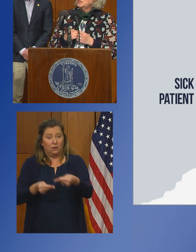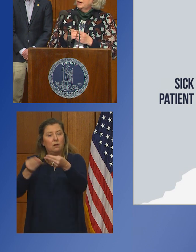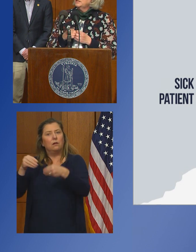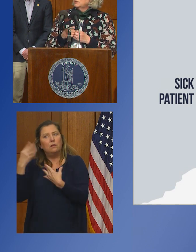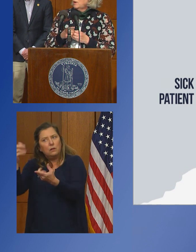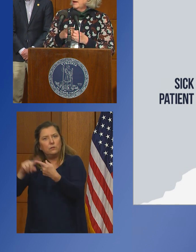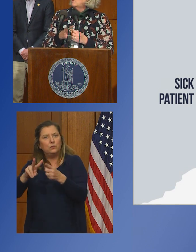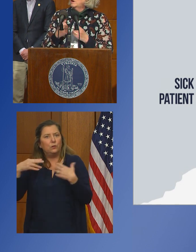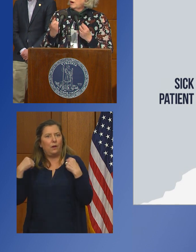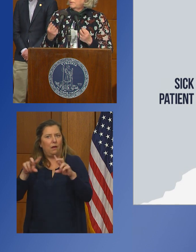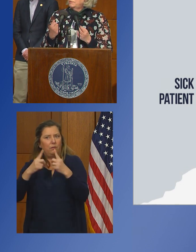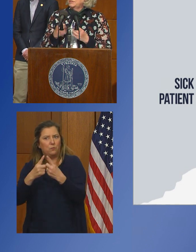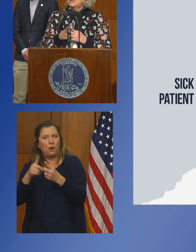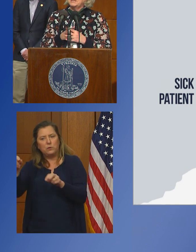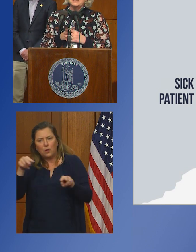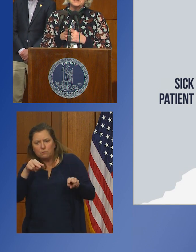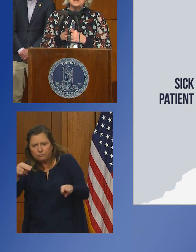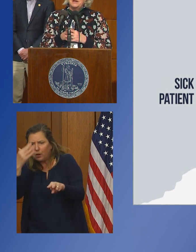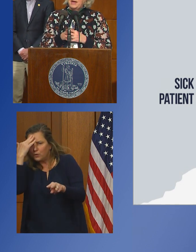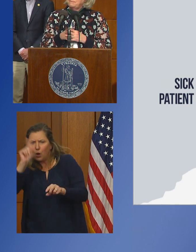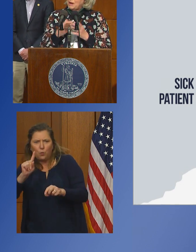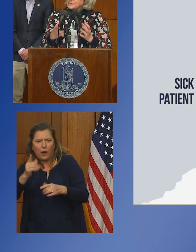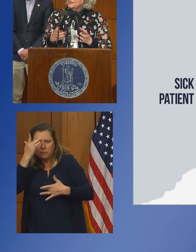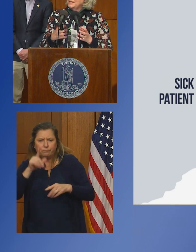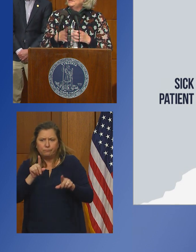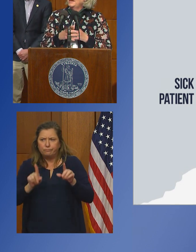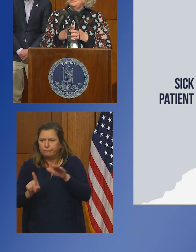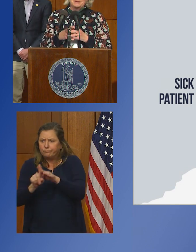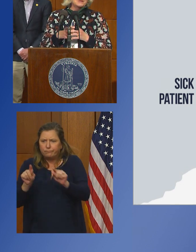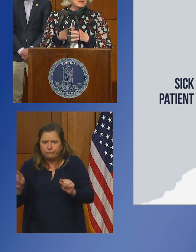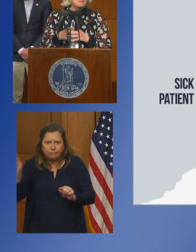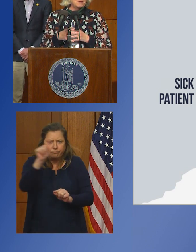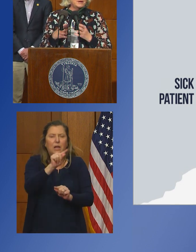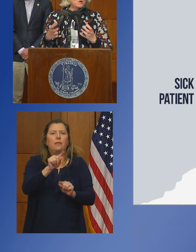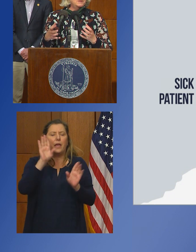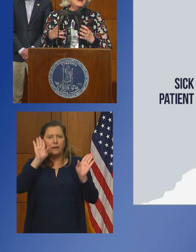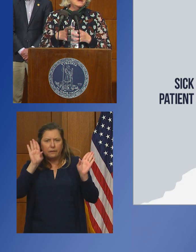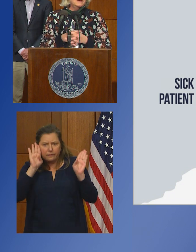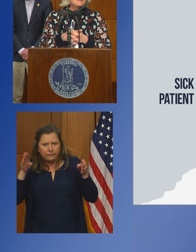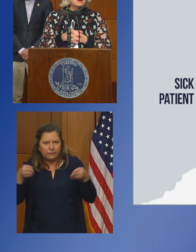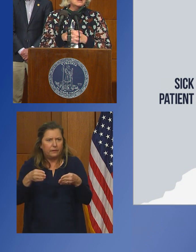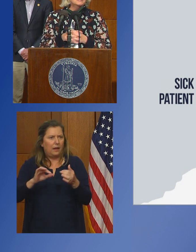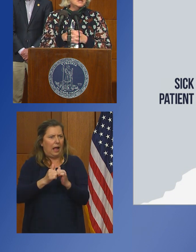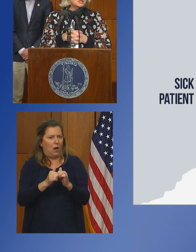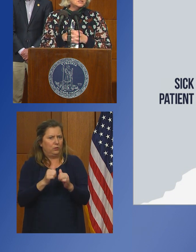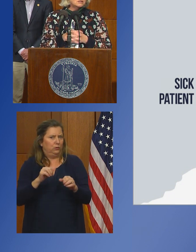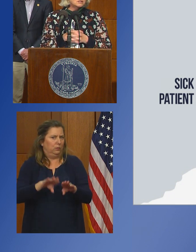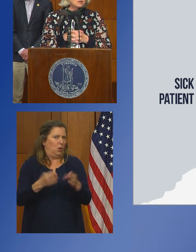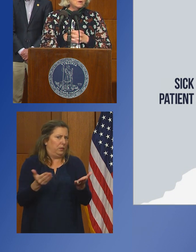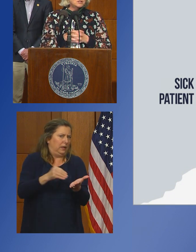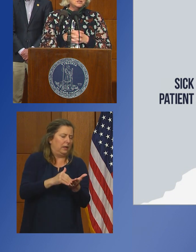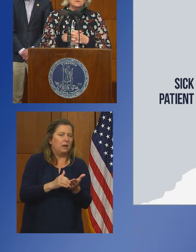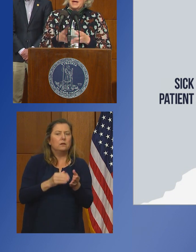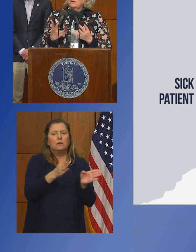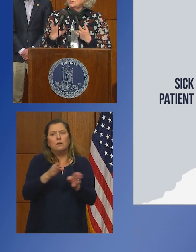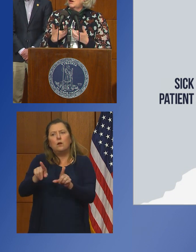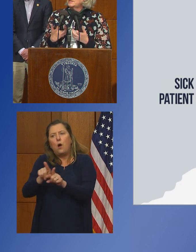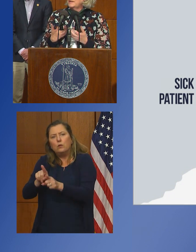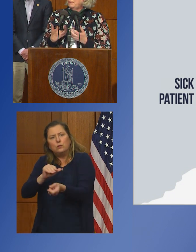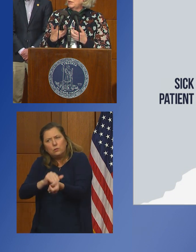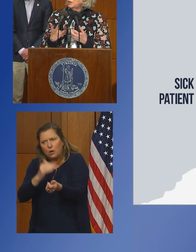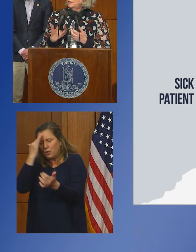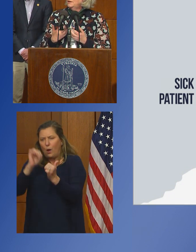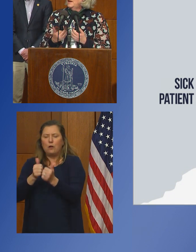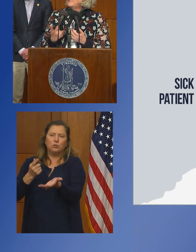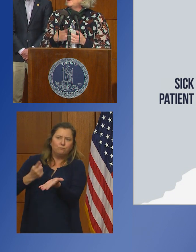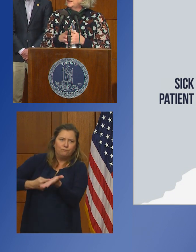they can understand and track where our disease is and box it in and be able to think about reopening, but our clinicians also know what to do and how to talk